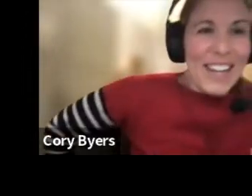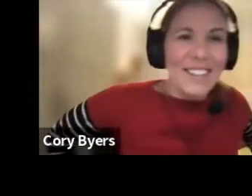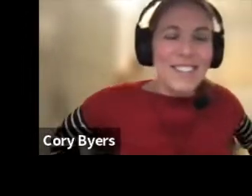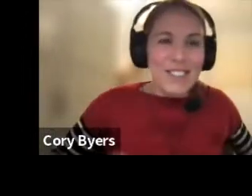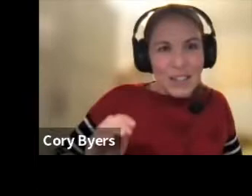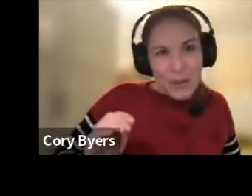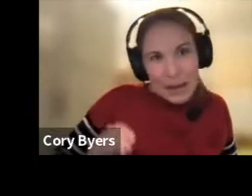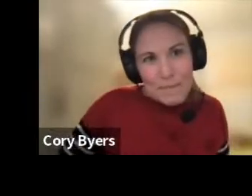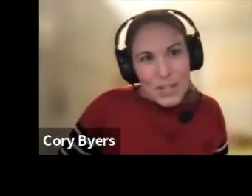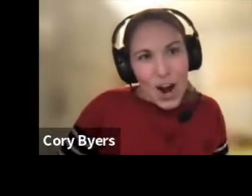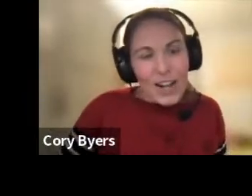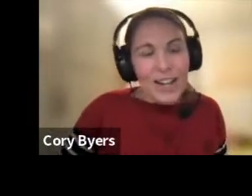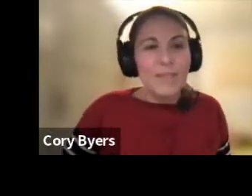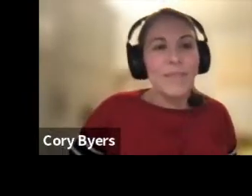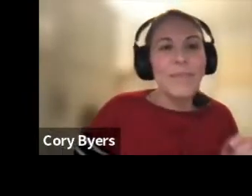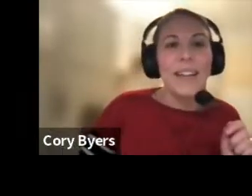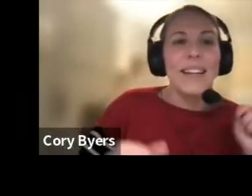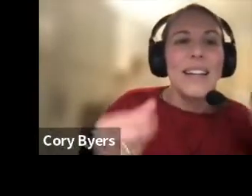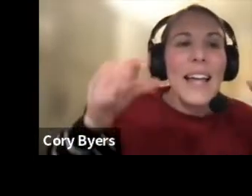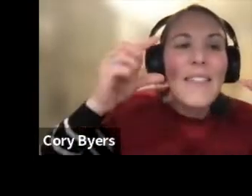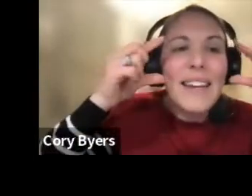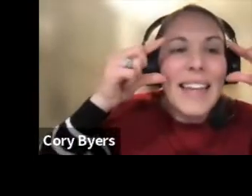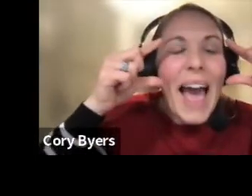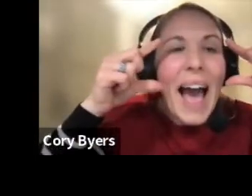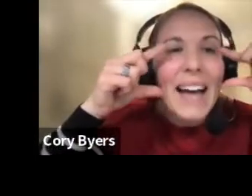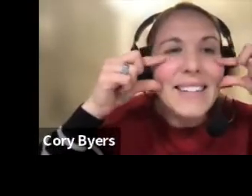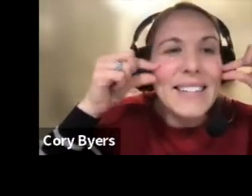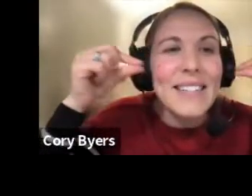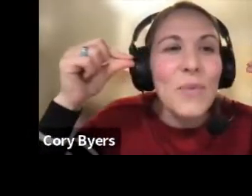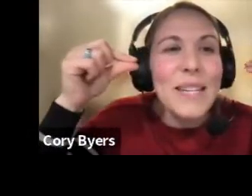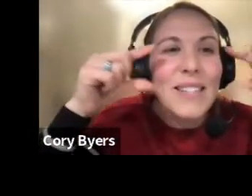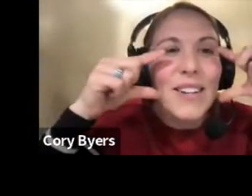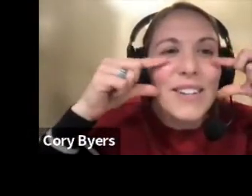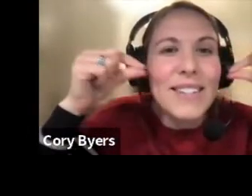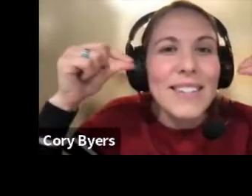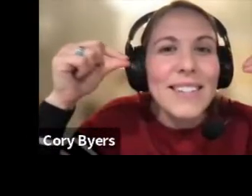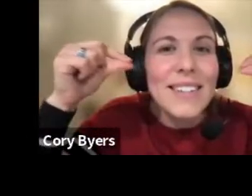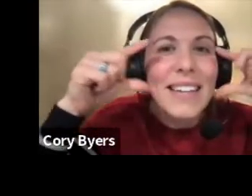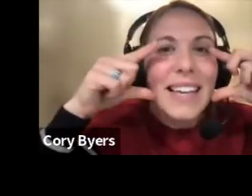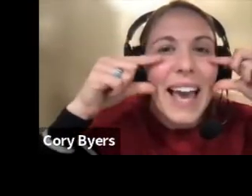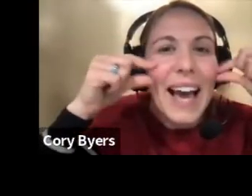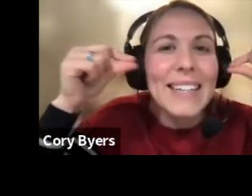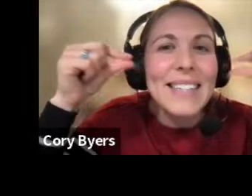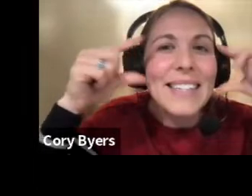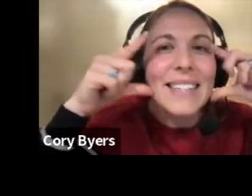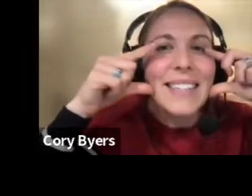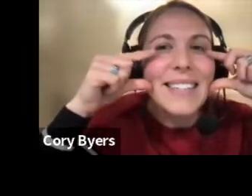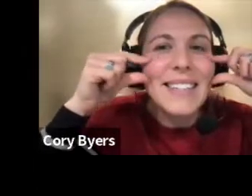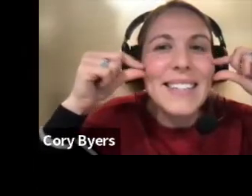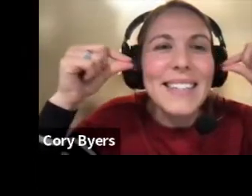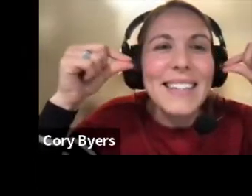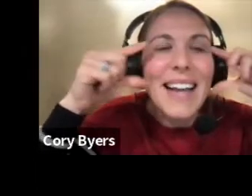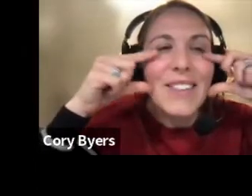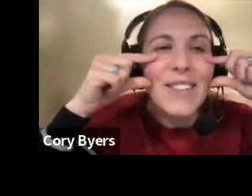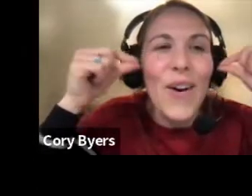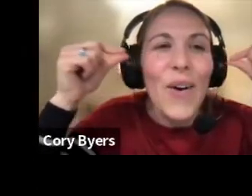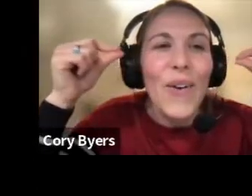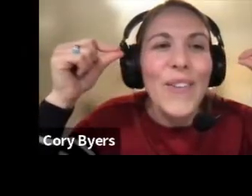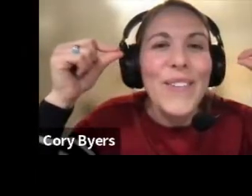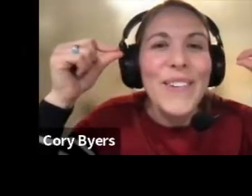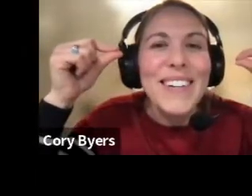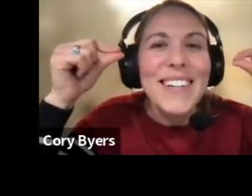younger kids. Just a quick dog. And then cat is the whiskers. Cat,